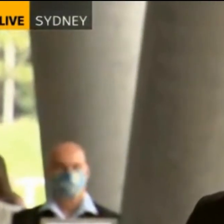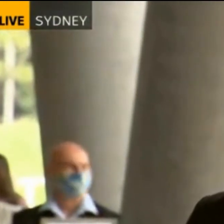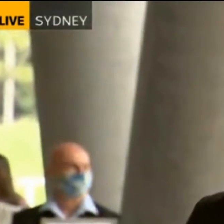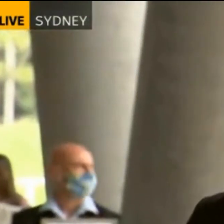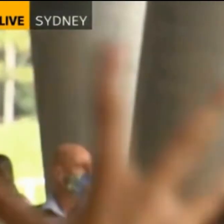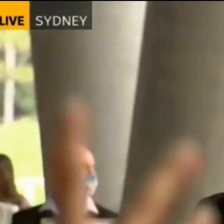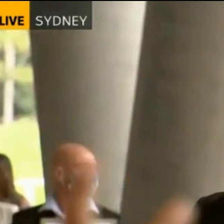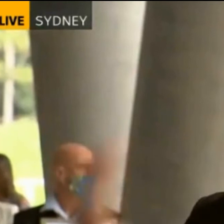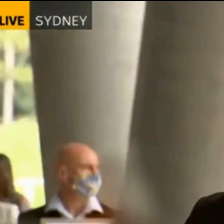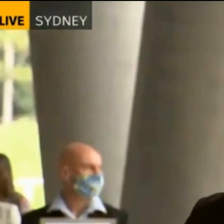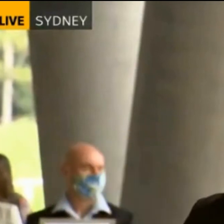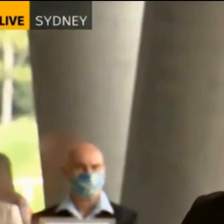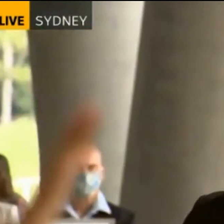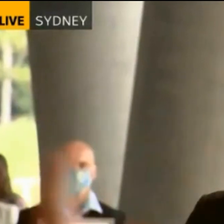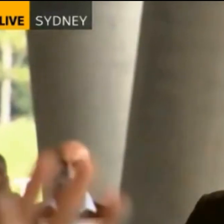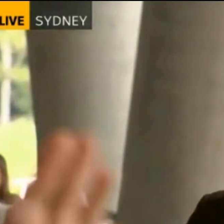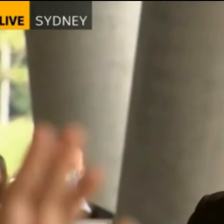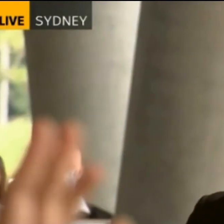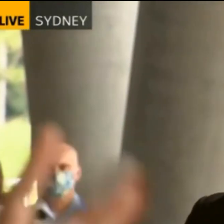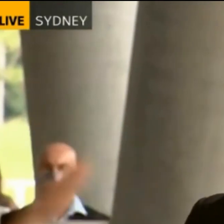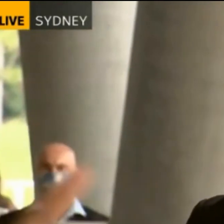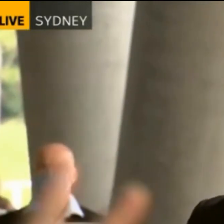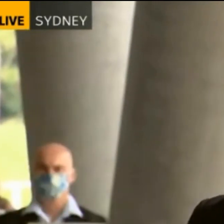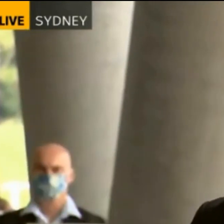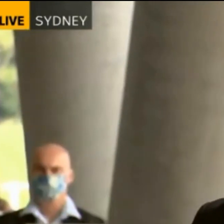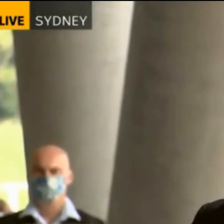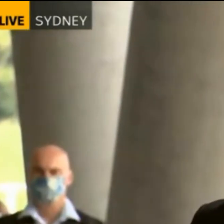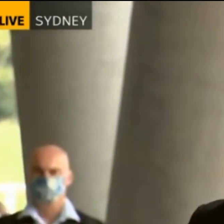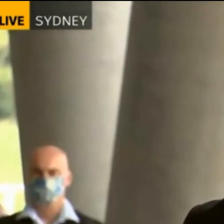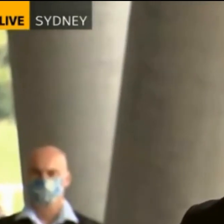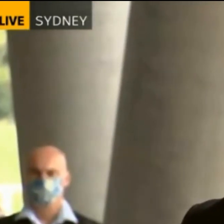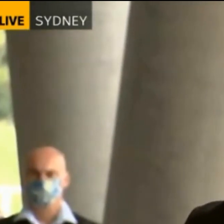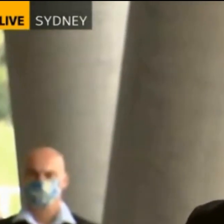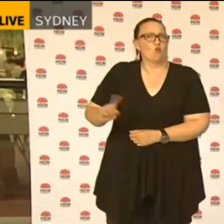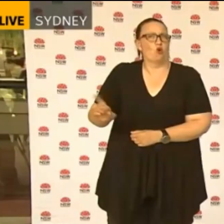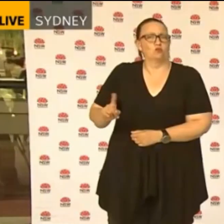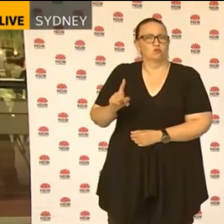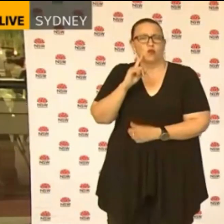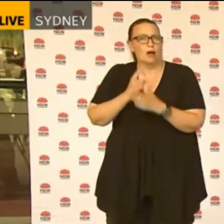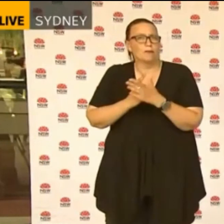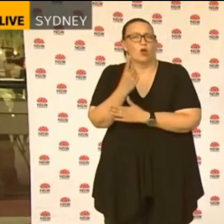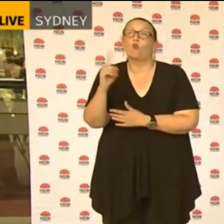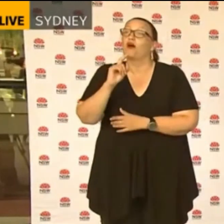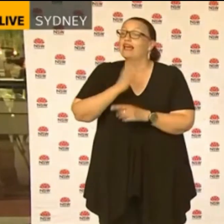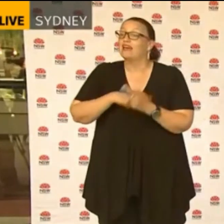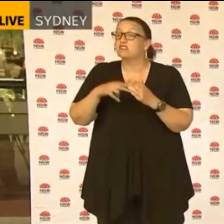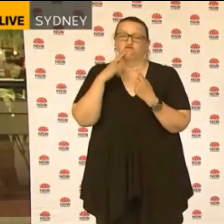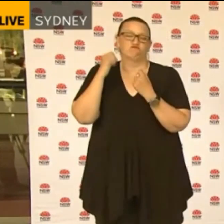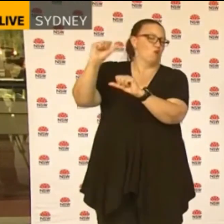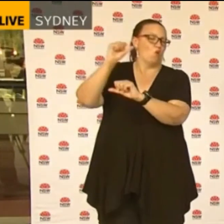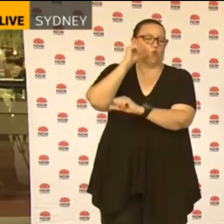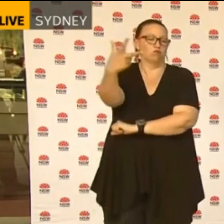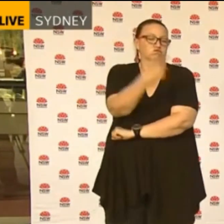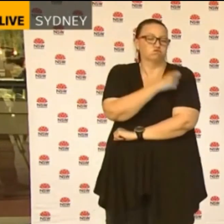to combating the pandemic in New South Wales, and what would you say to anyone who's opposed to getting it? Well, I think the good news for Australians